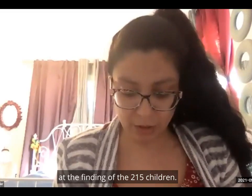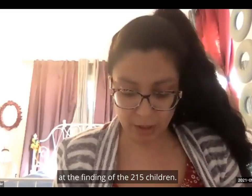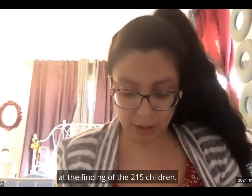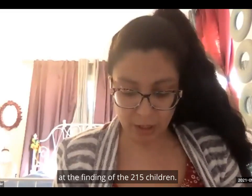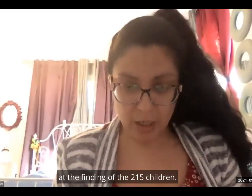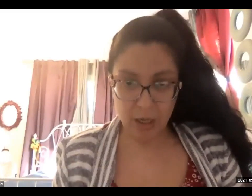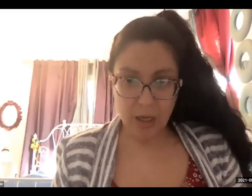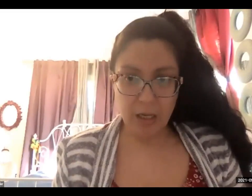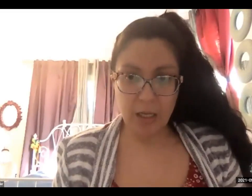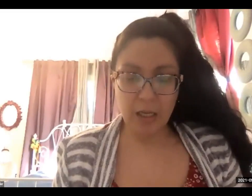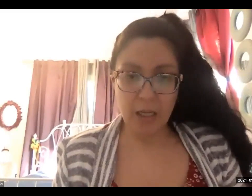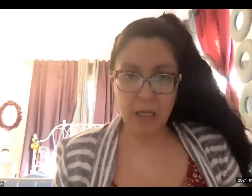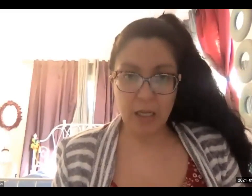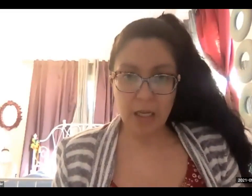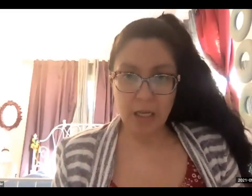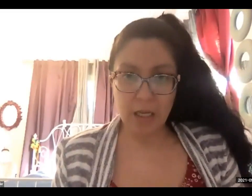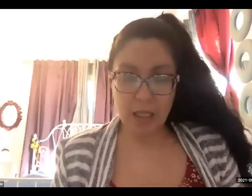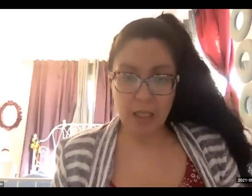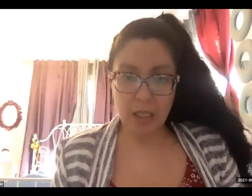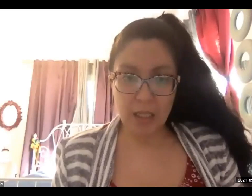215 children.